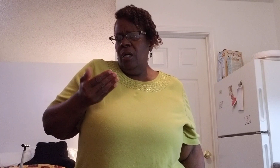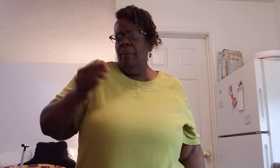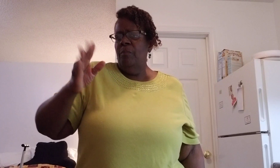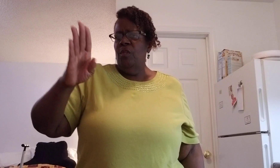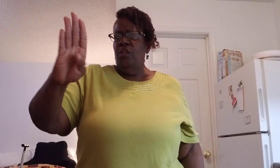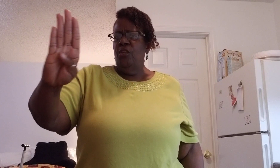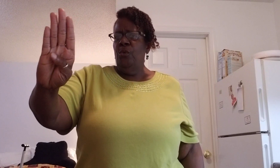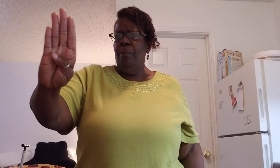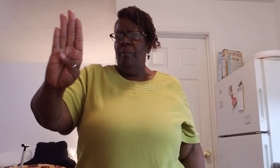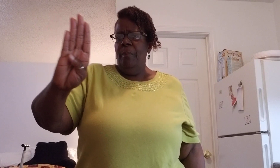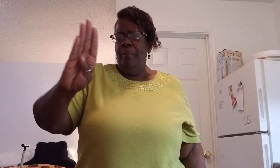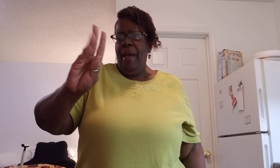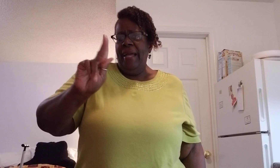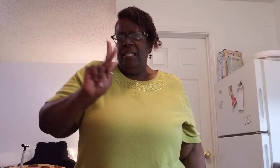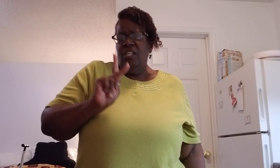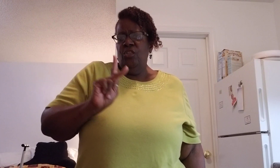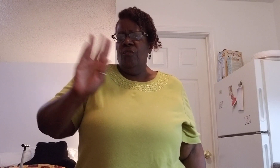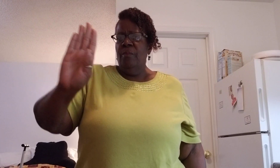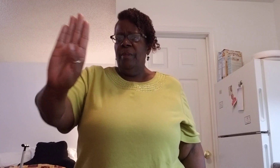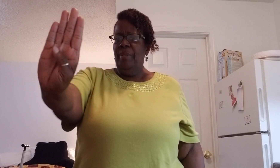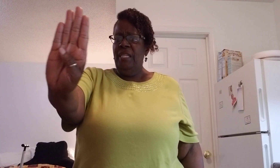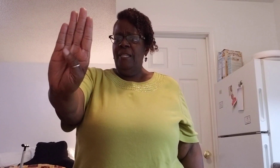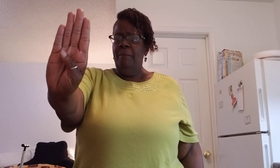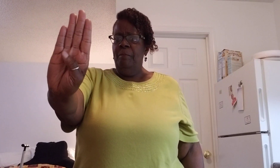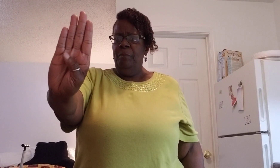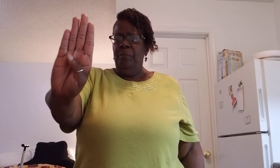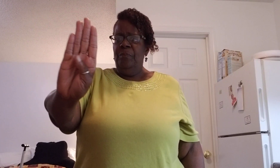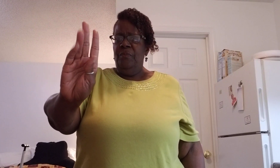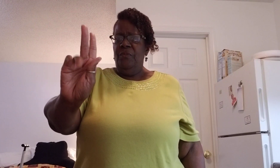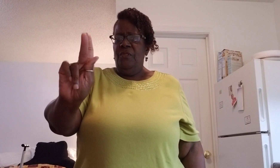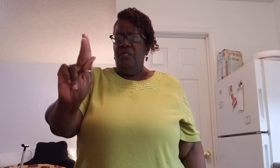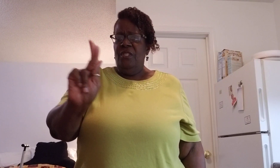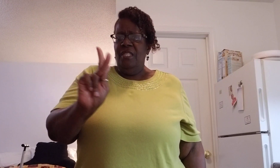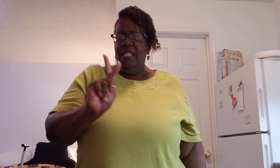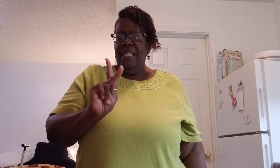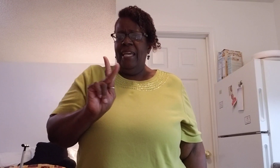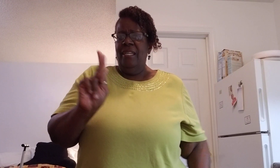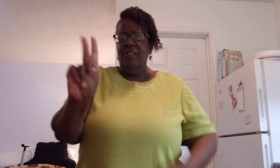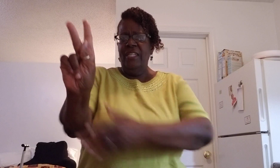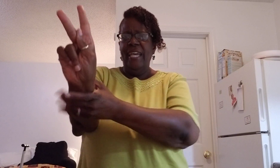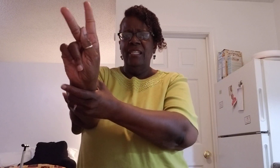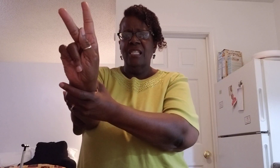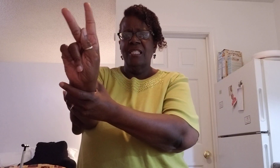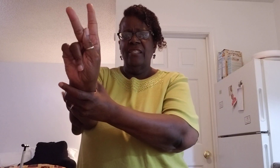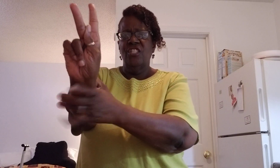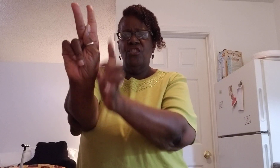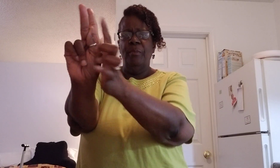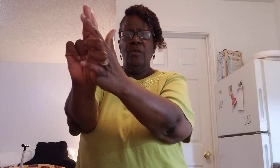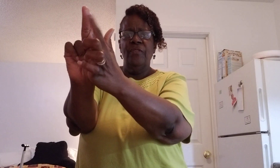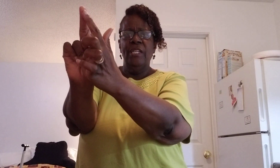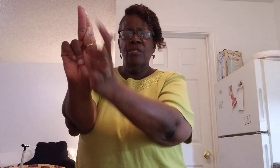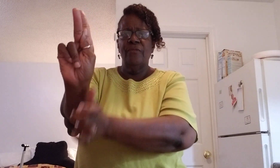welcome you back. You go from the B to the K, and the K looks like this. Your middle finger is